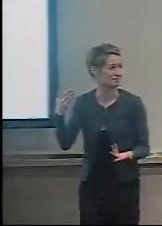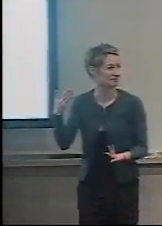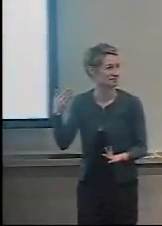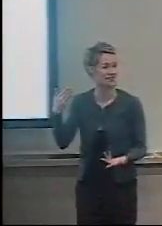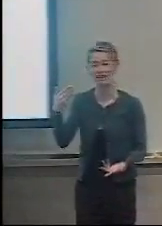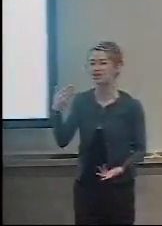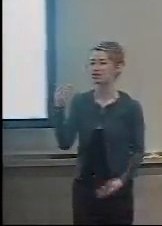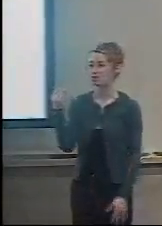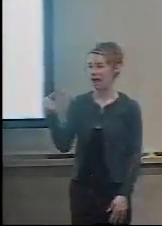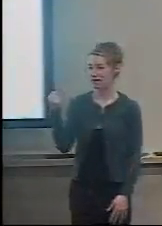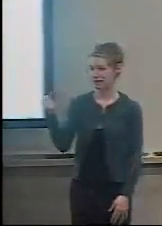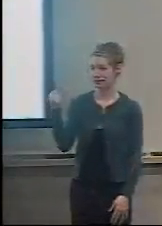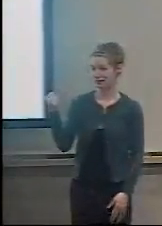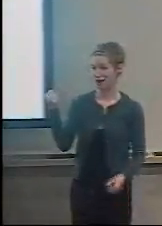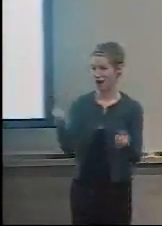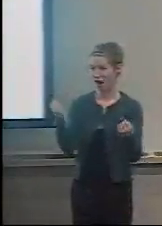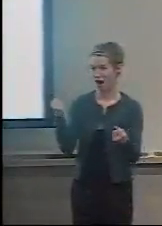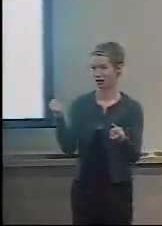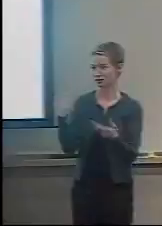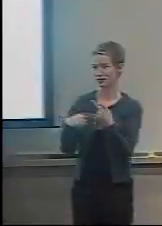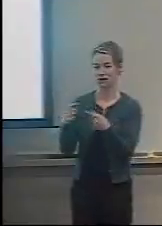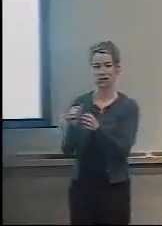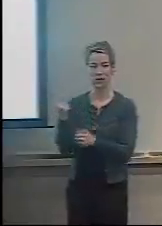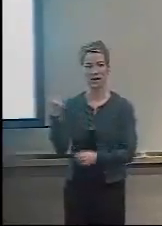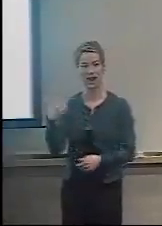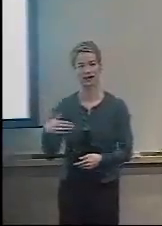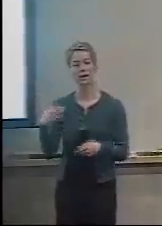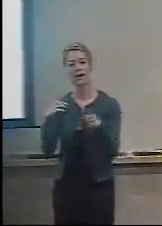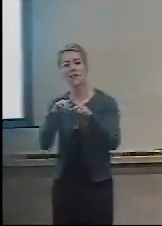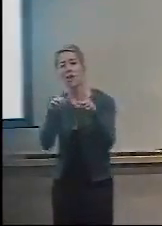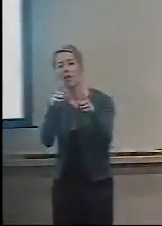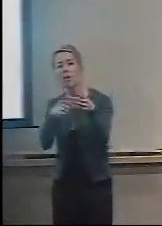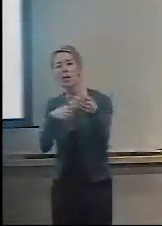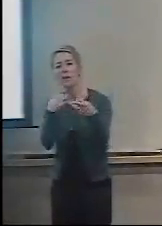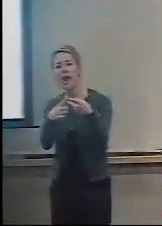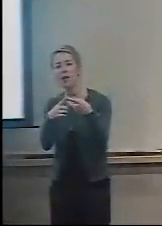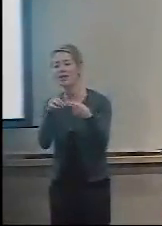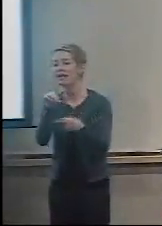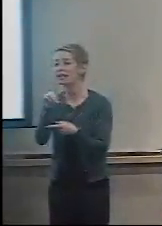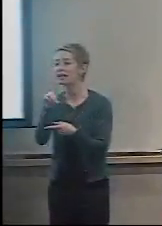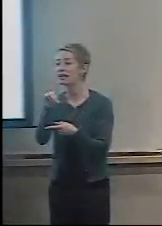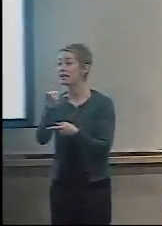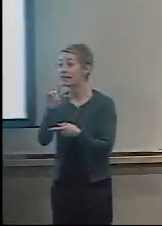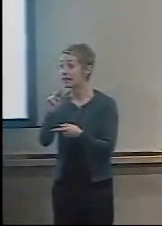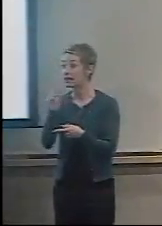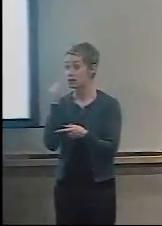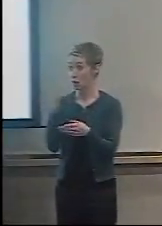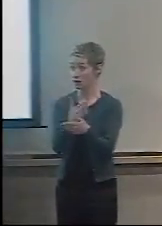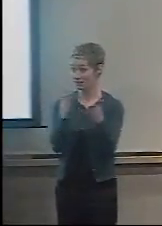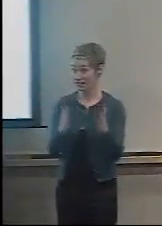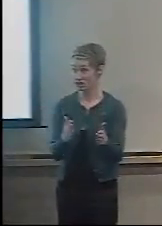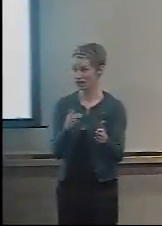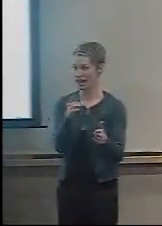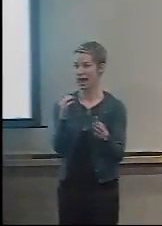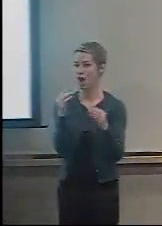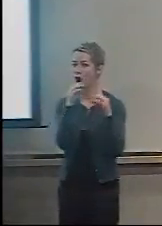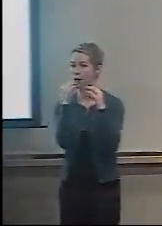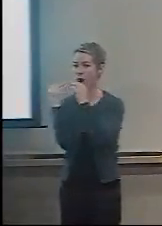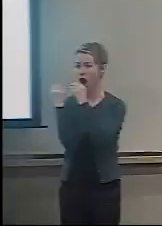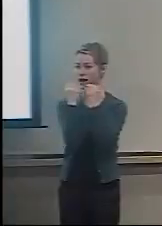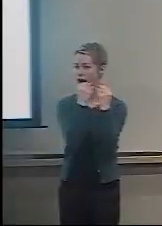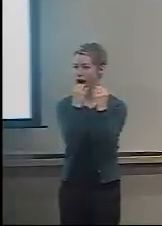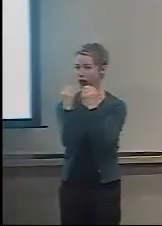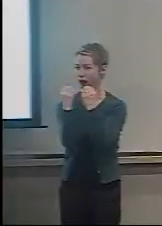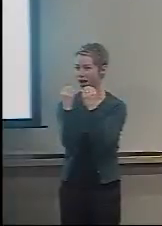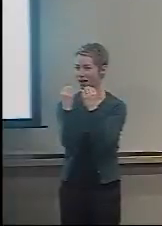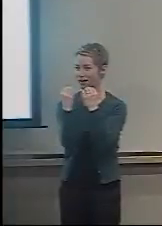If you were driving a car. But what about having something like Dylan had for holding the harmonica? Some way of holding the camera without